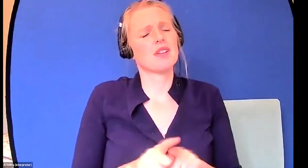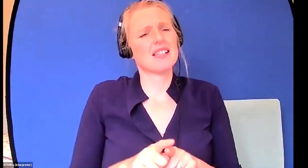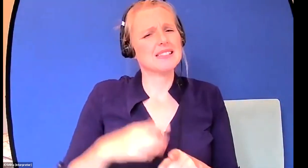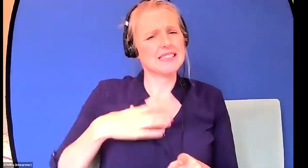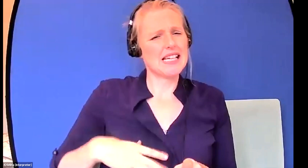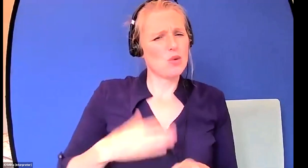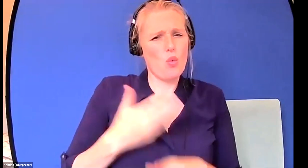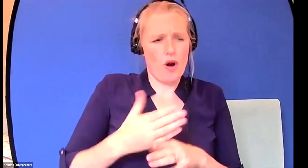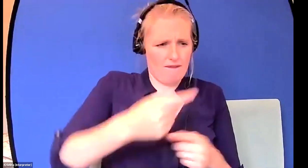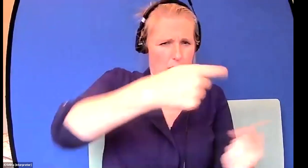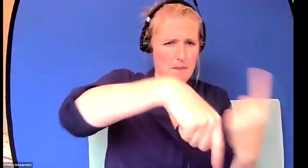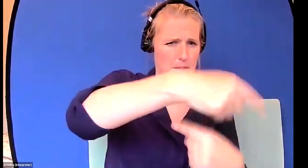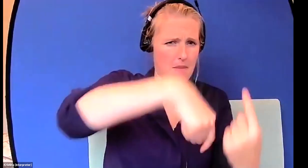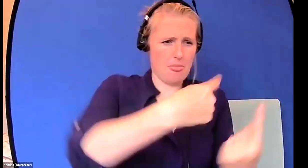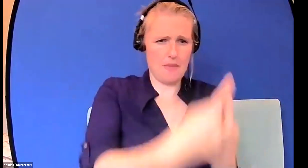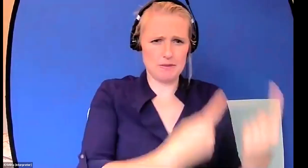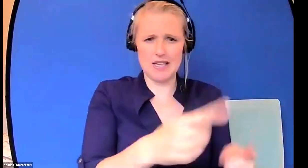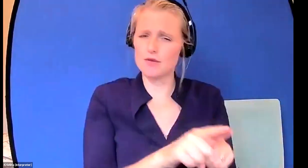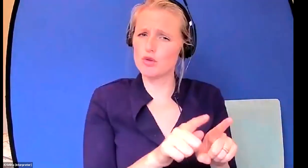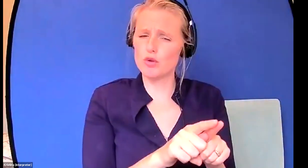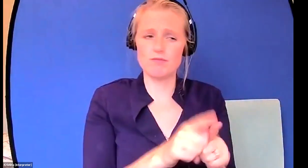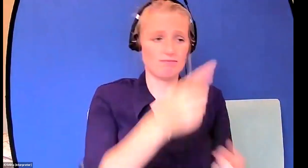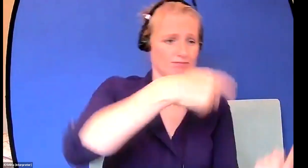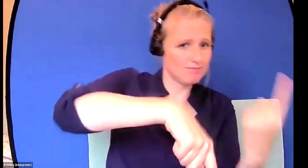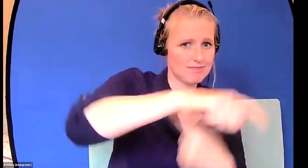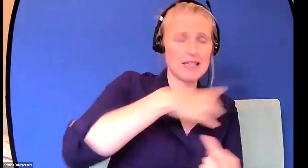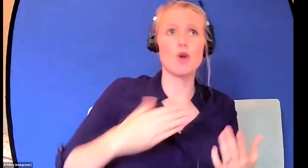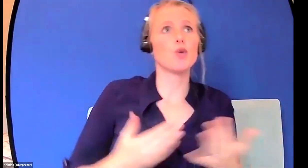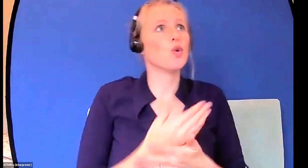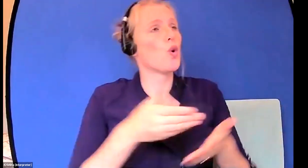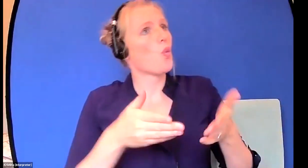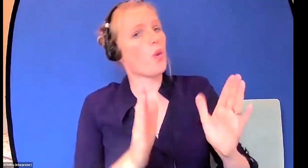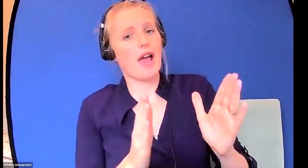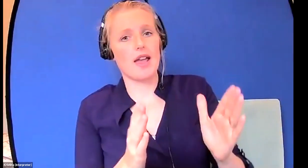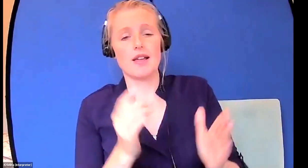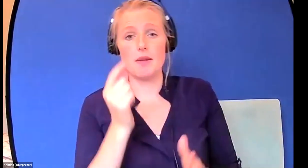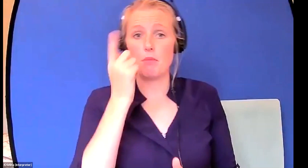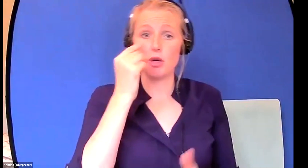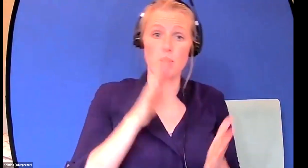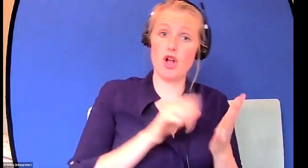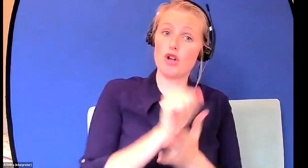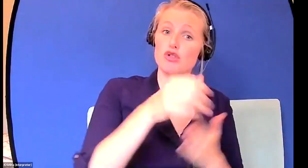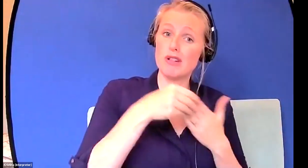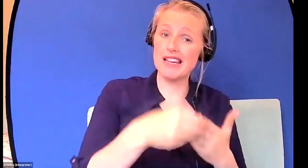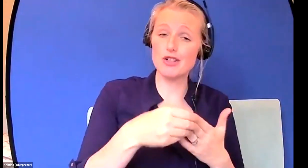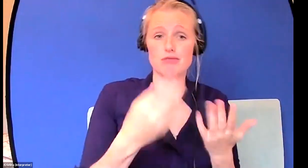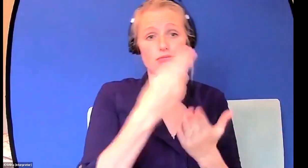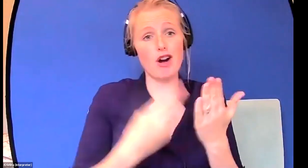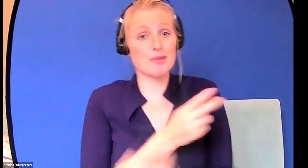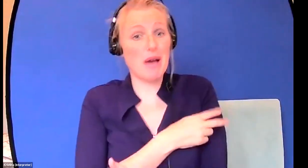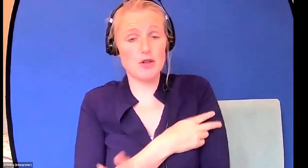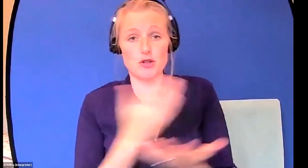from within. A new approach that might involve cultural leaders and arts managers